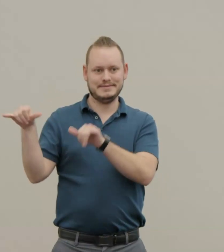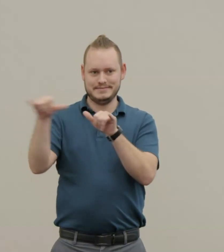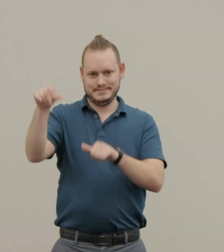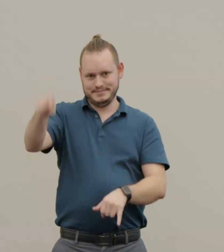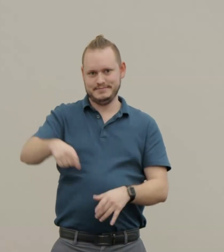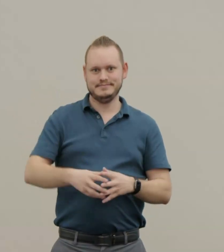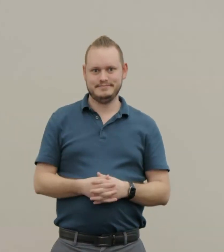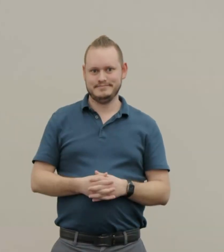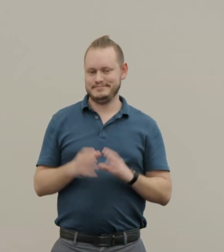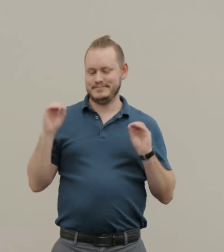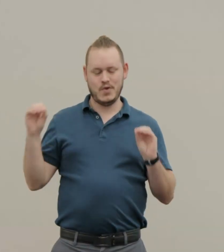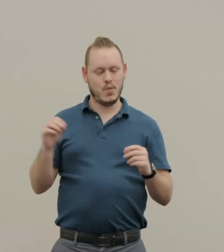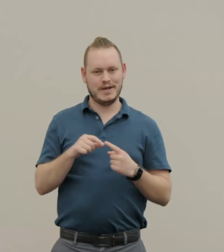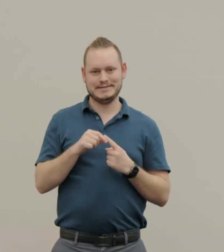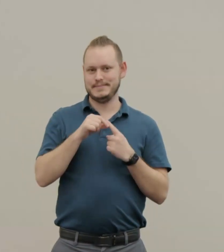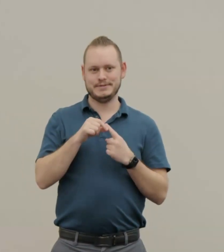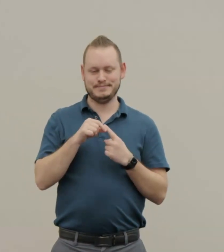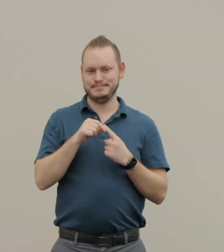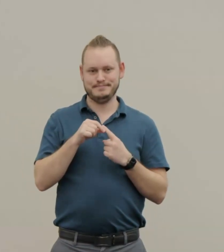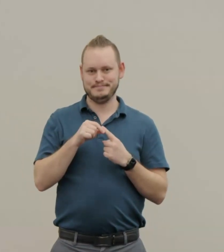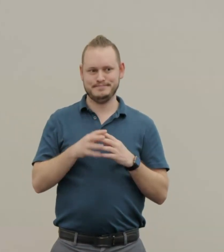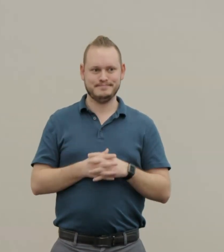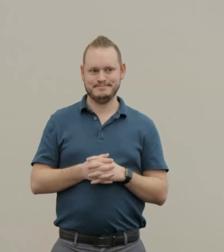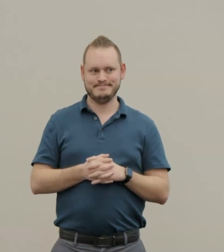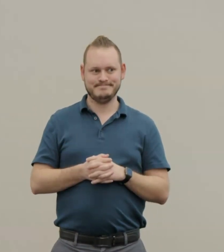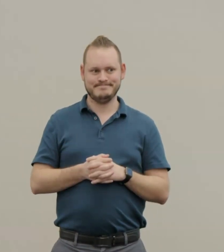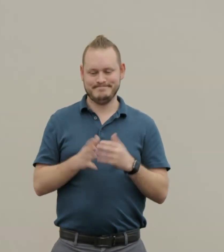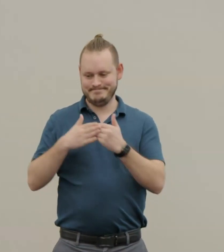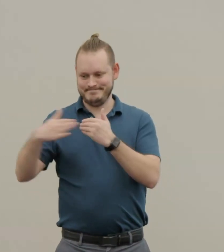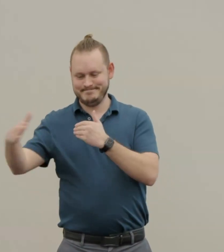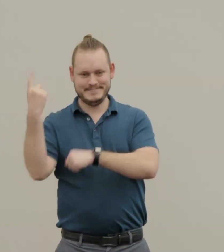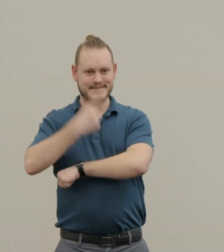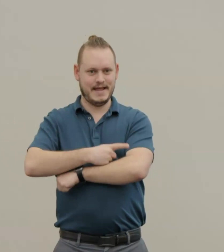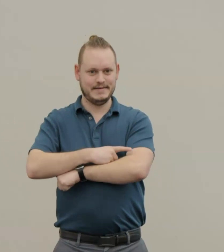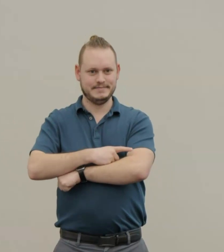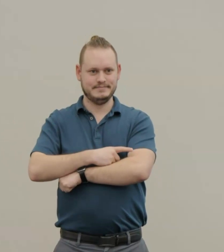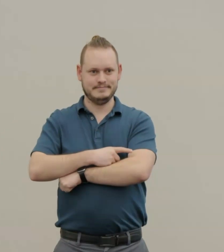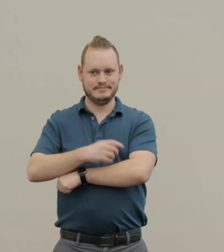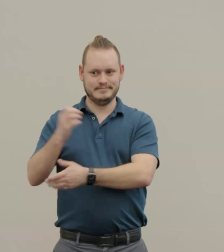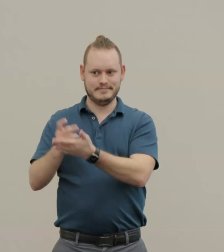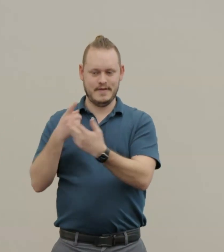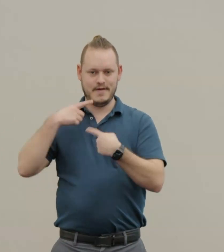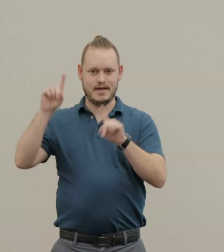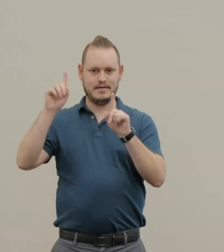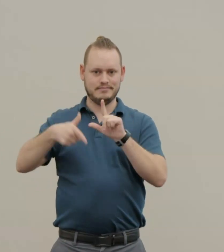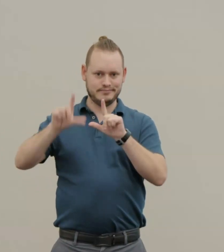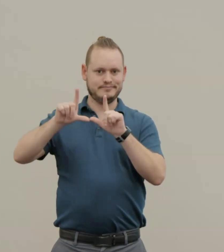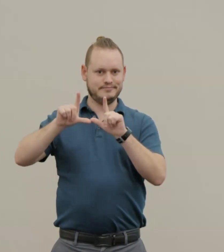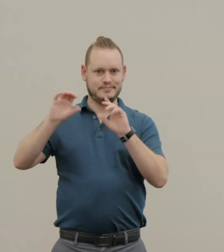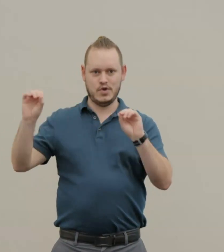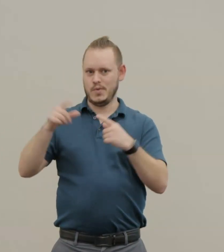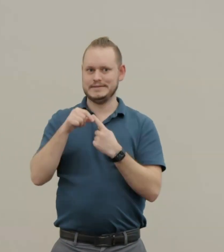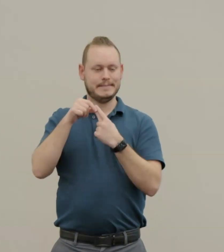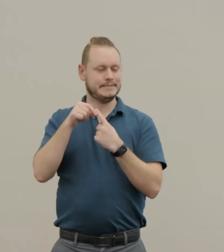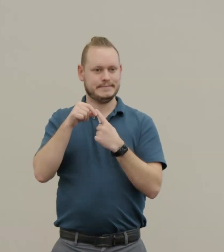standards. There is no exception past the date that this goes into effect. There's no